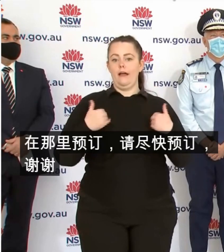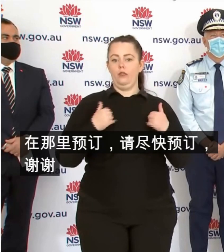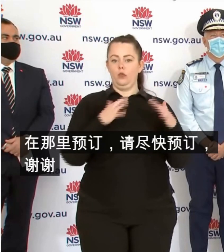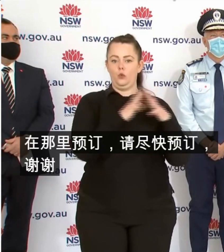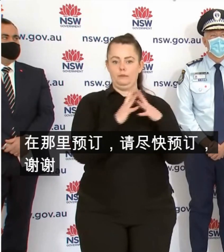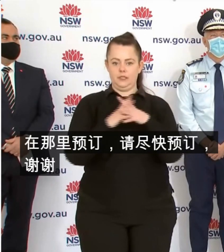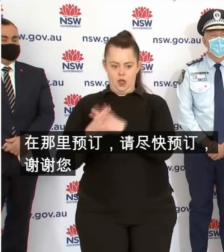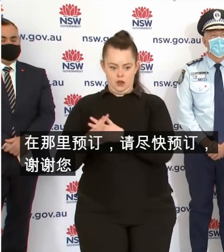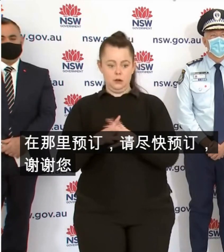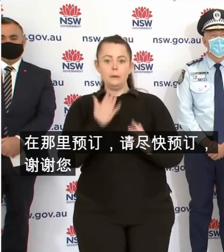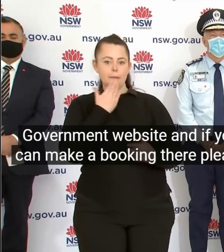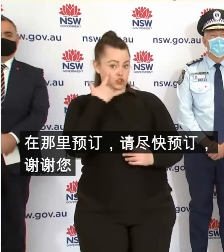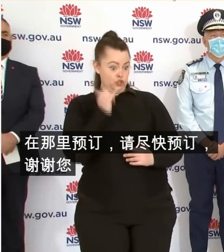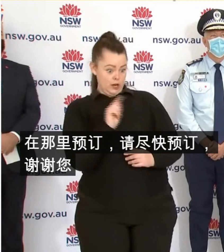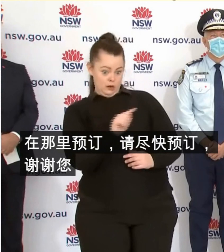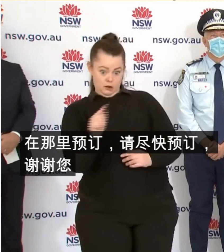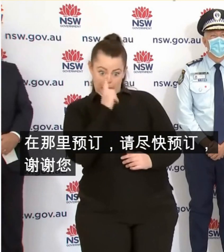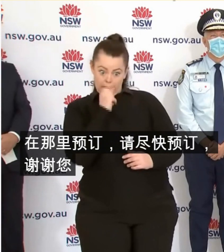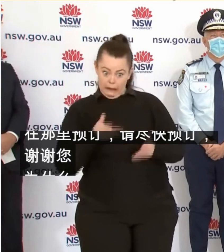as soon as you can. Thank you.